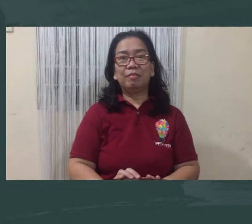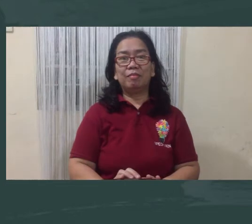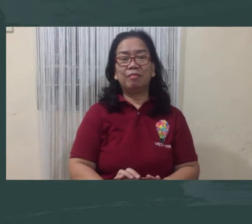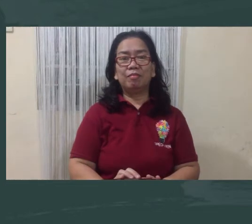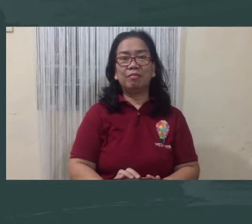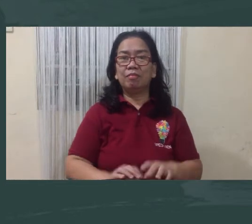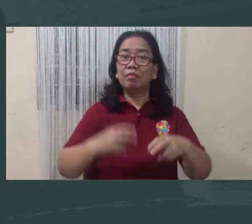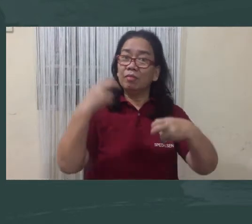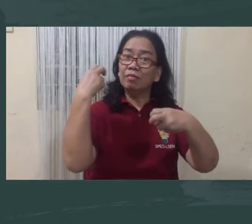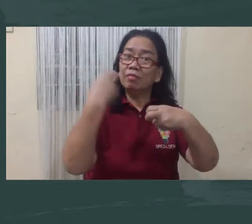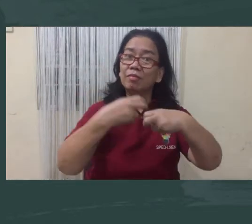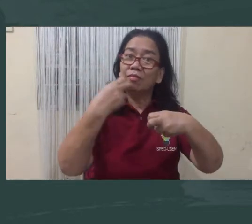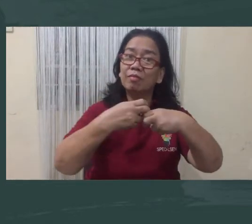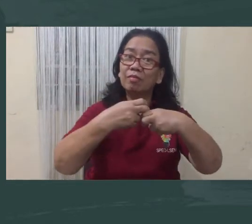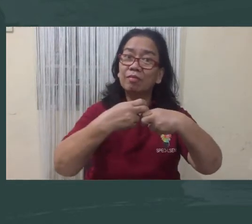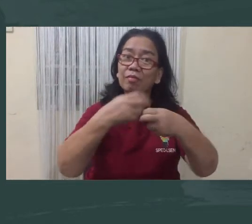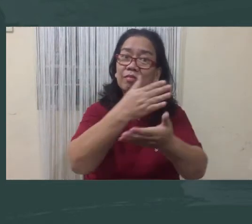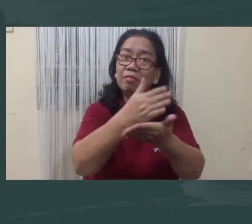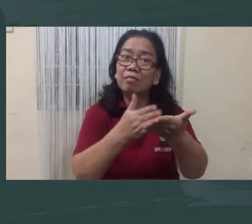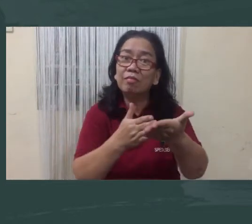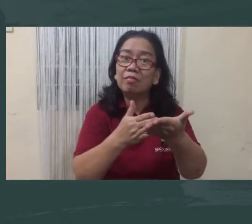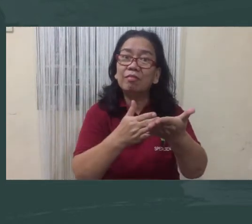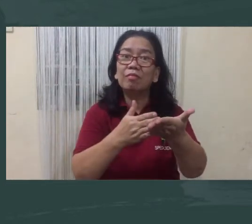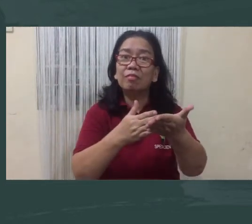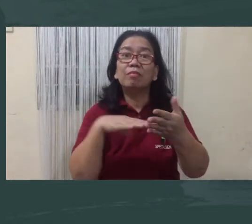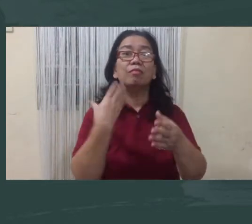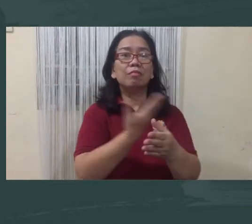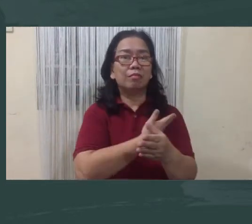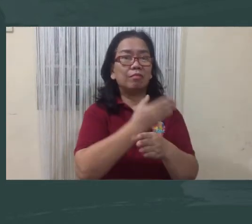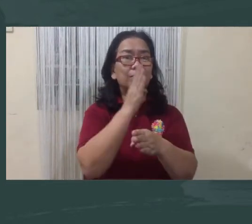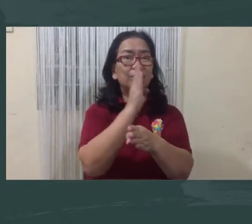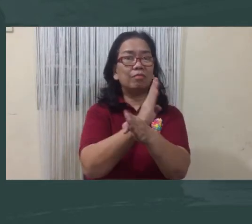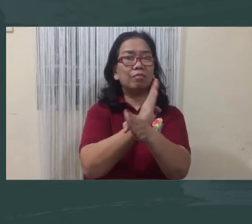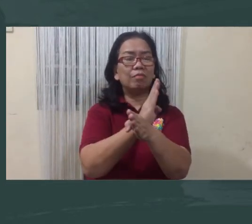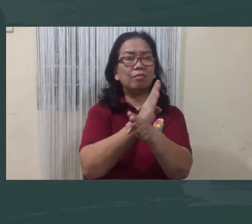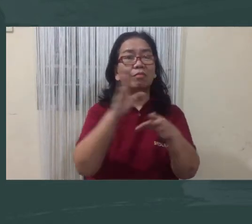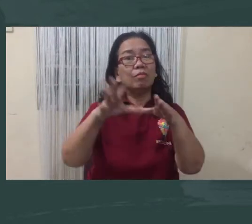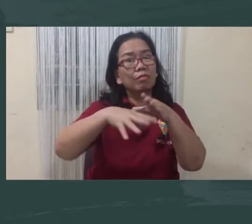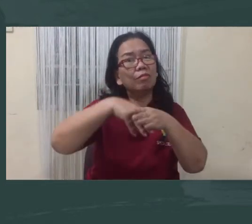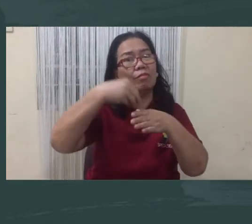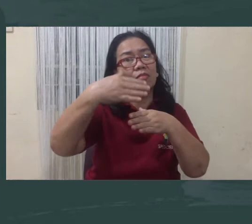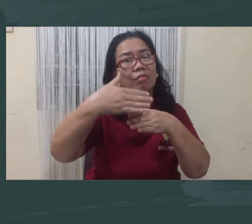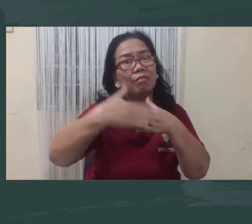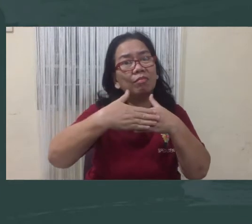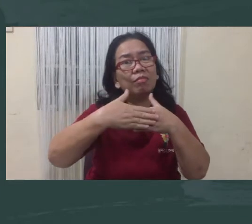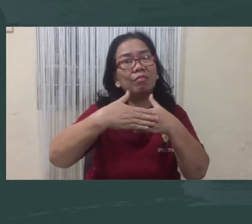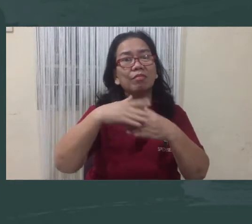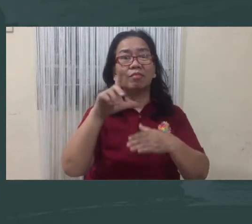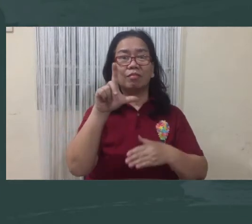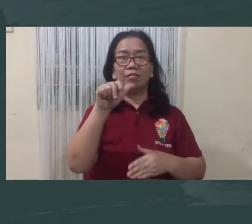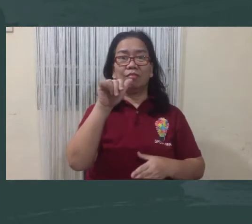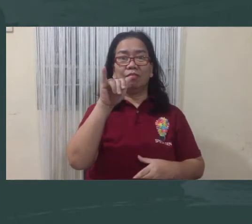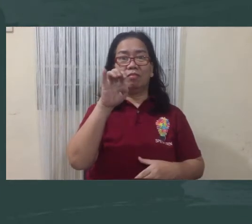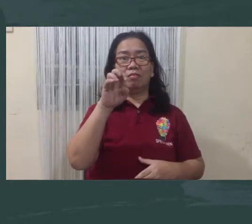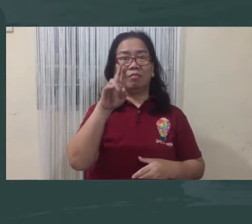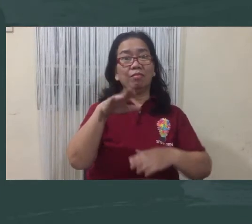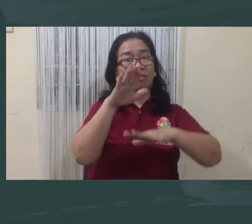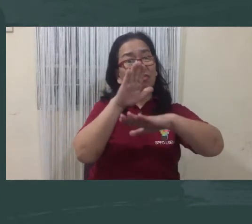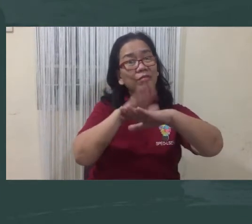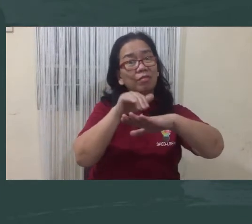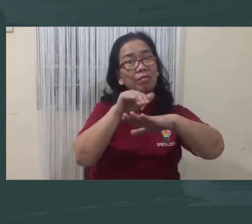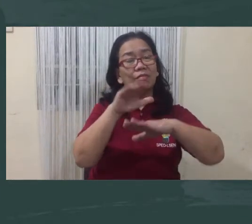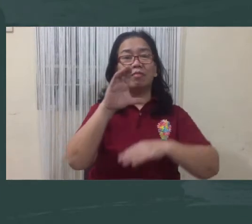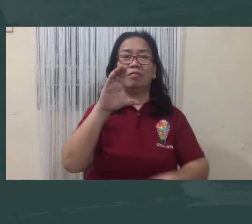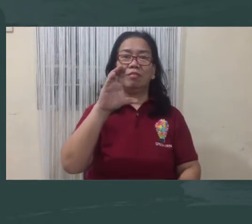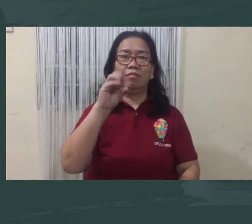The hardest part of our bones is on the outer layer, which is called compact bone.